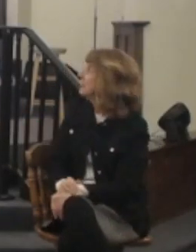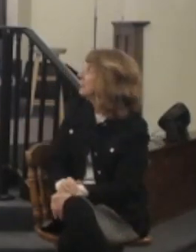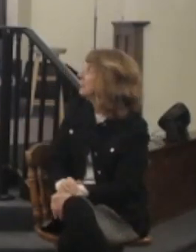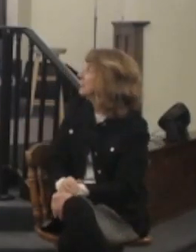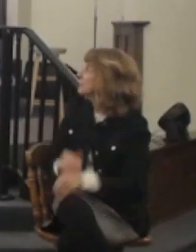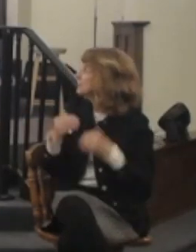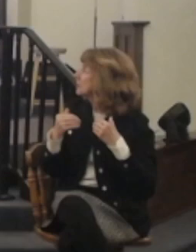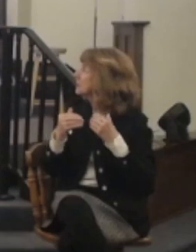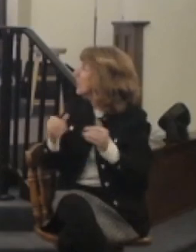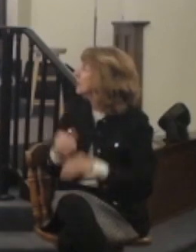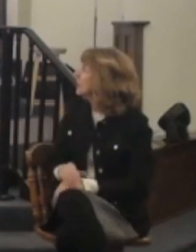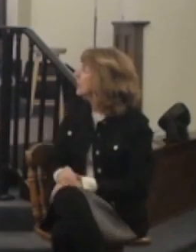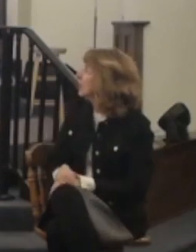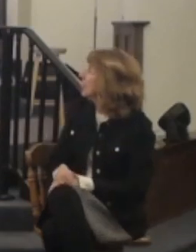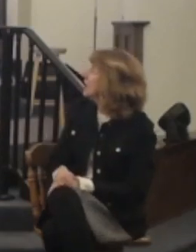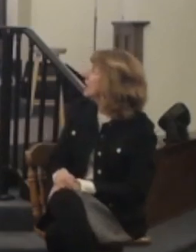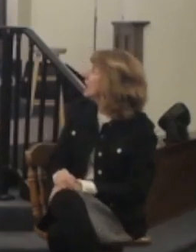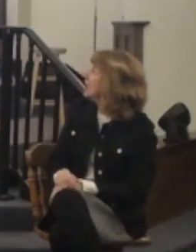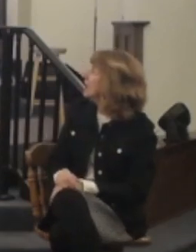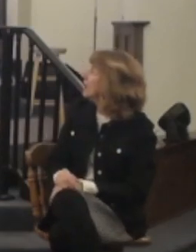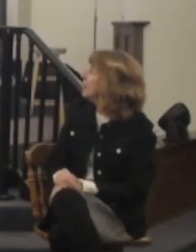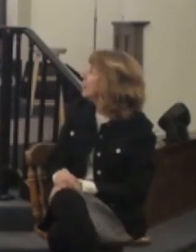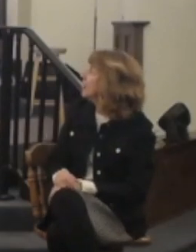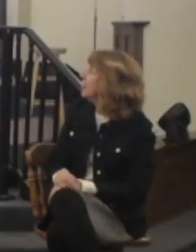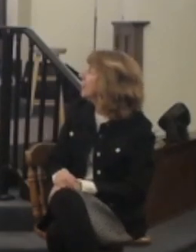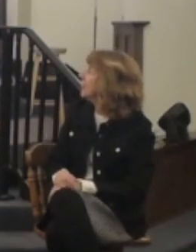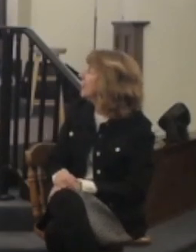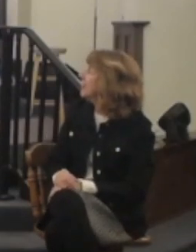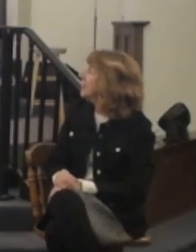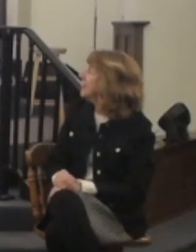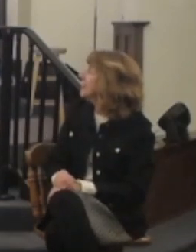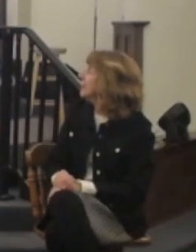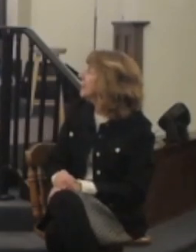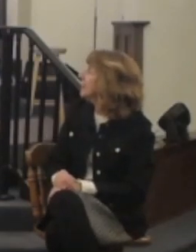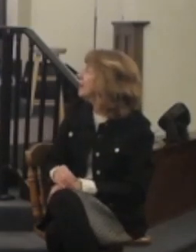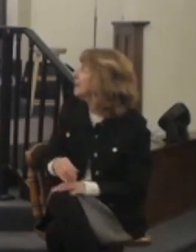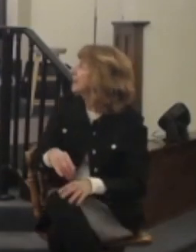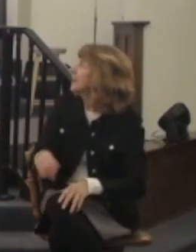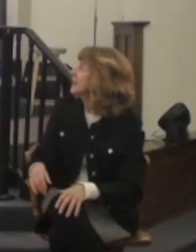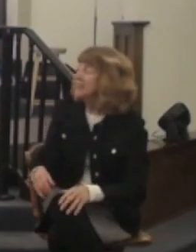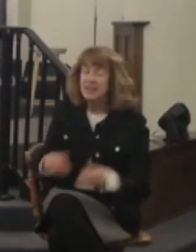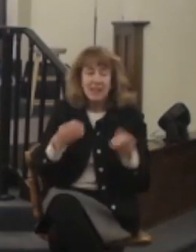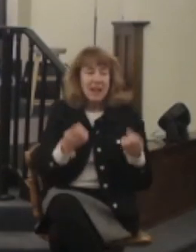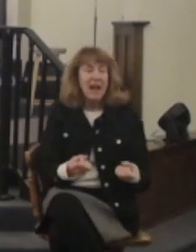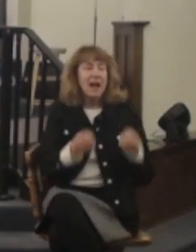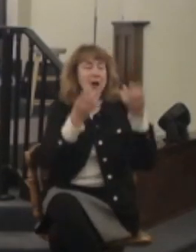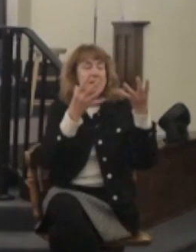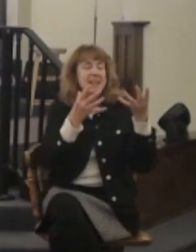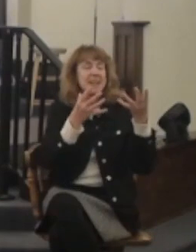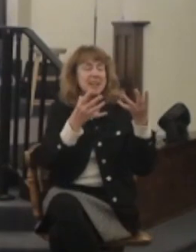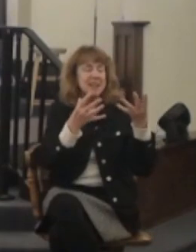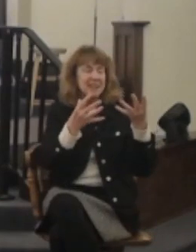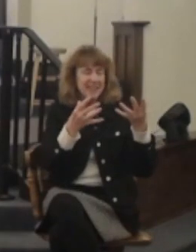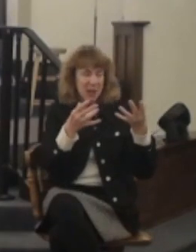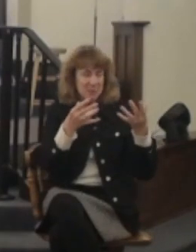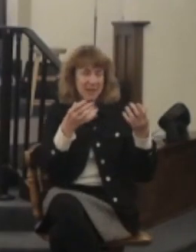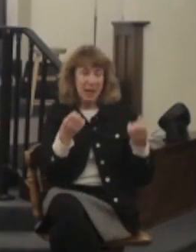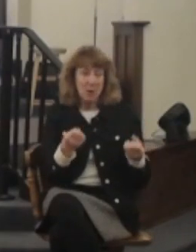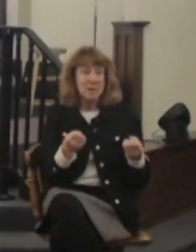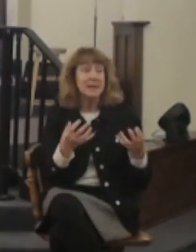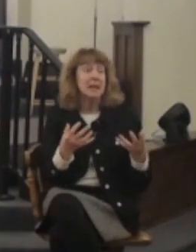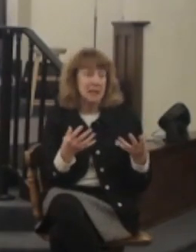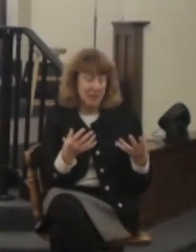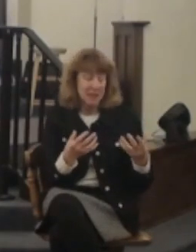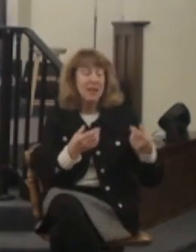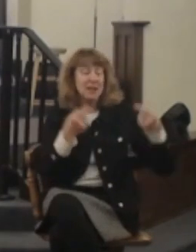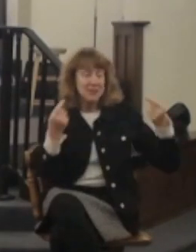So here we go. Number one, how many plagues were there in Egypt? 10. Now, I could have said, how many